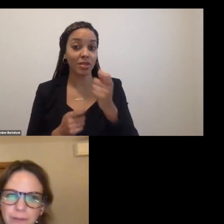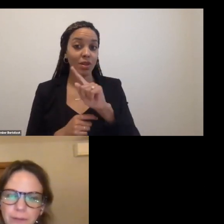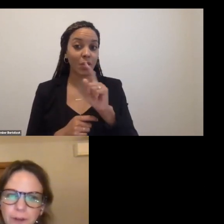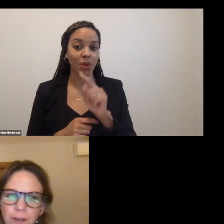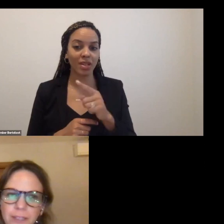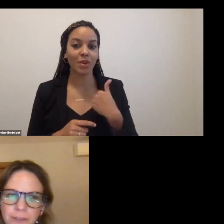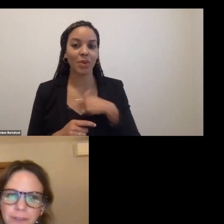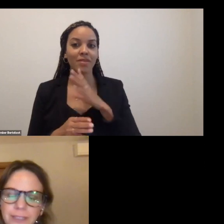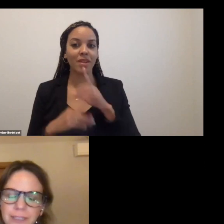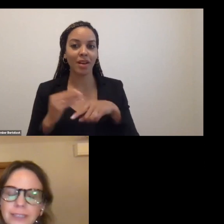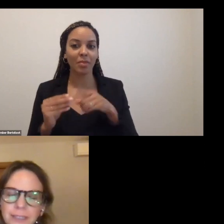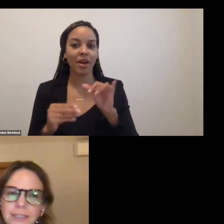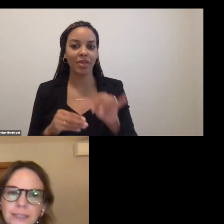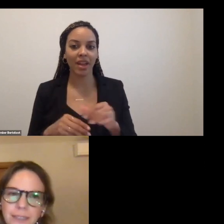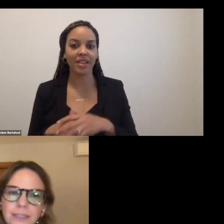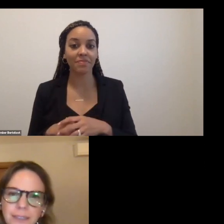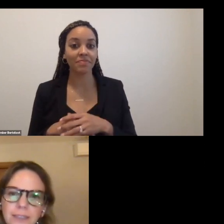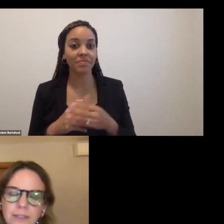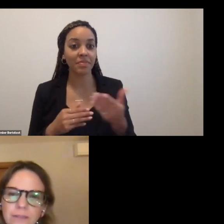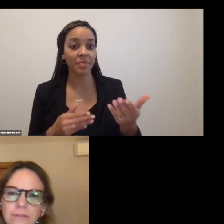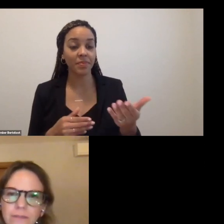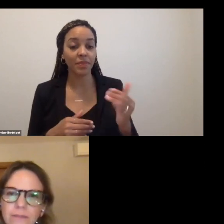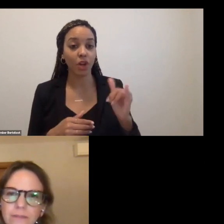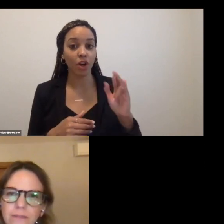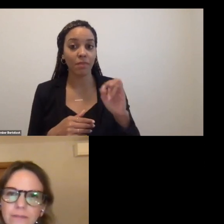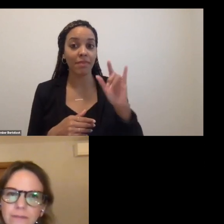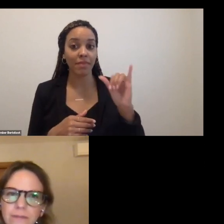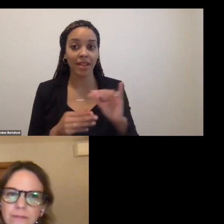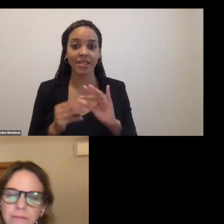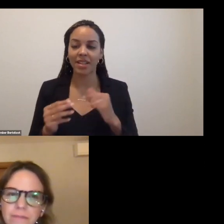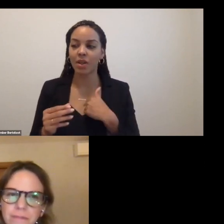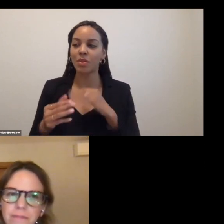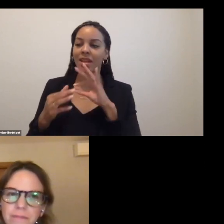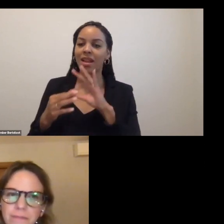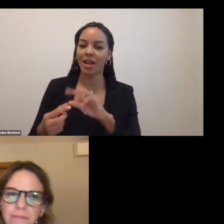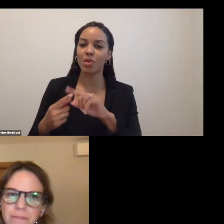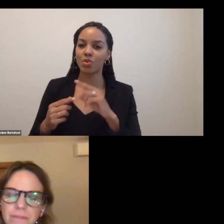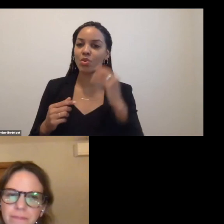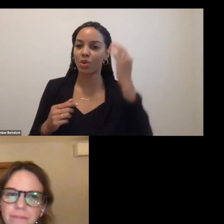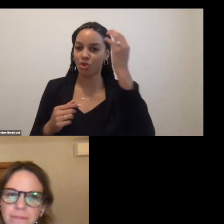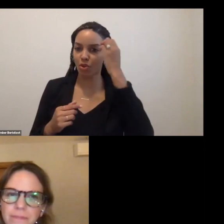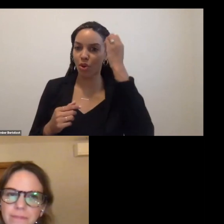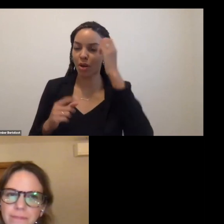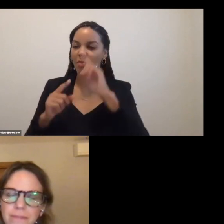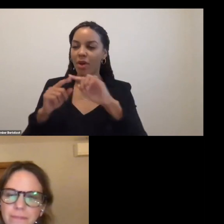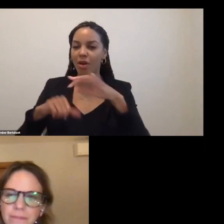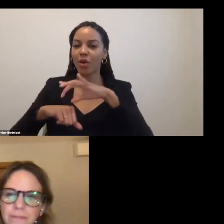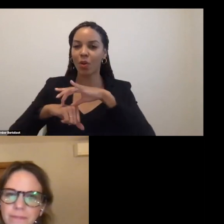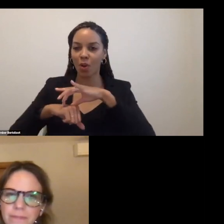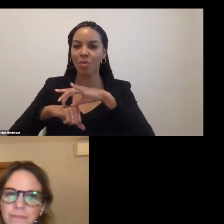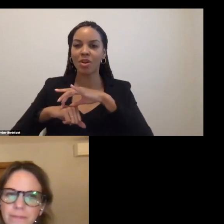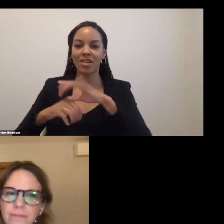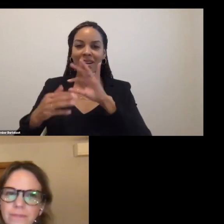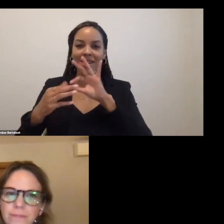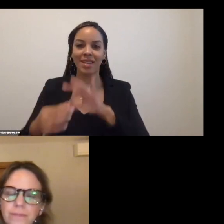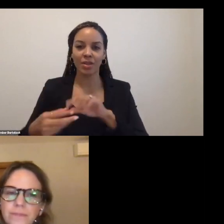about before. Also, I think it was connected, at least in Europe, but I think it was also globally connected to two